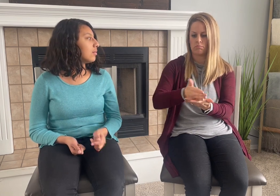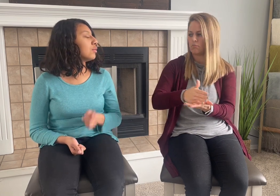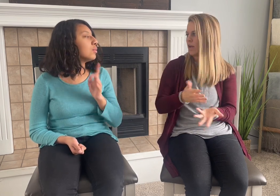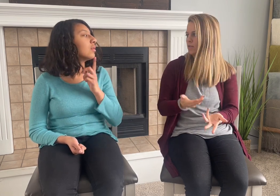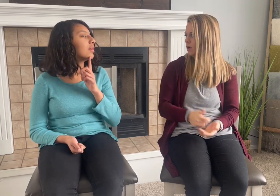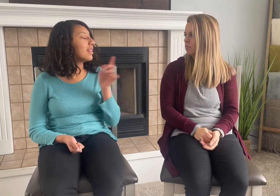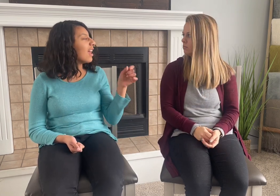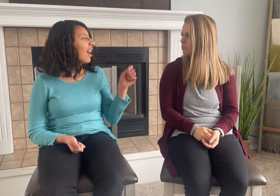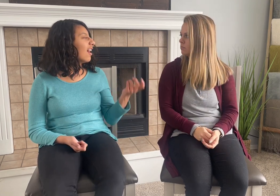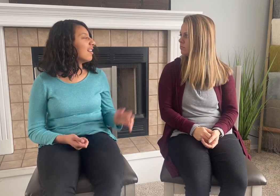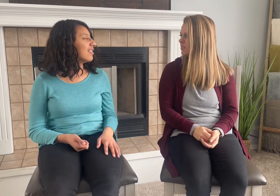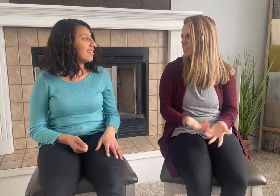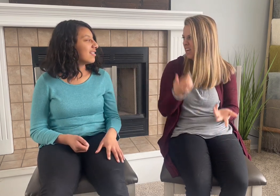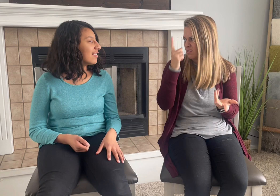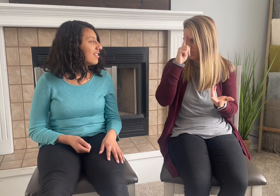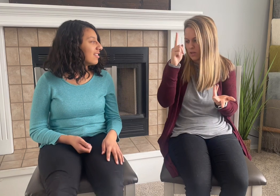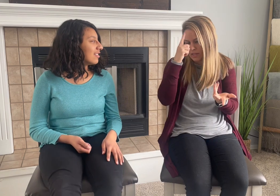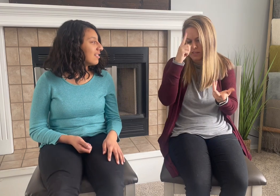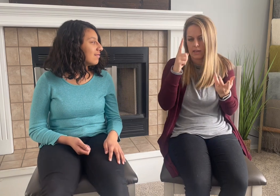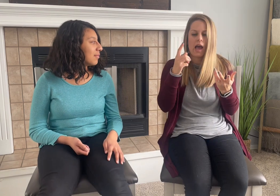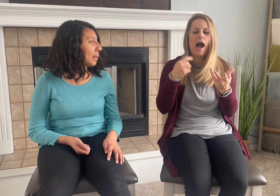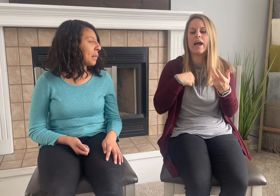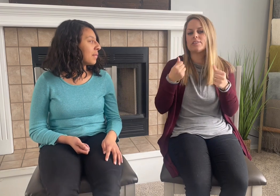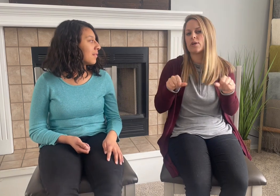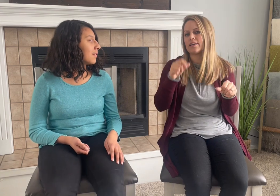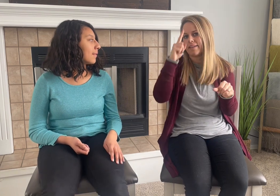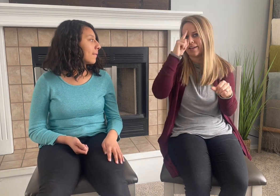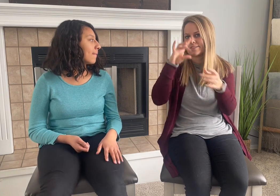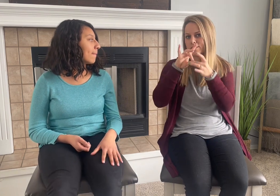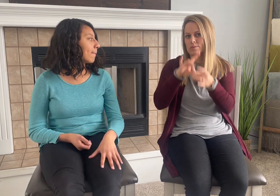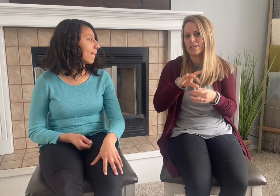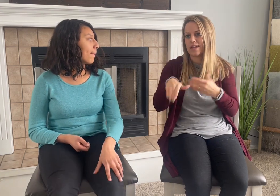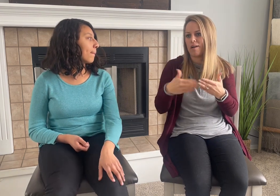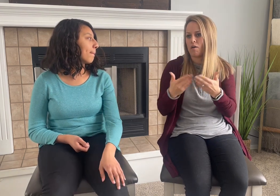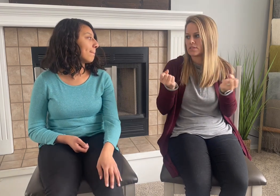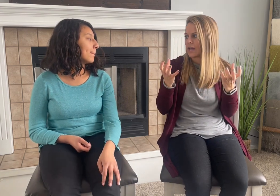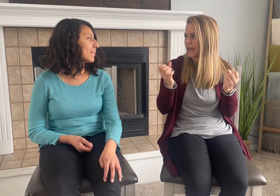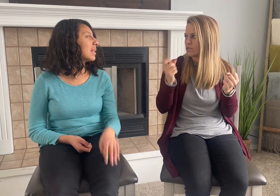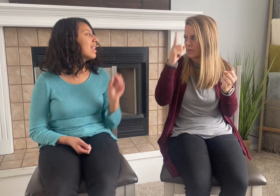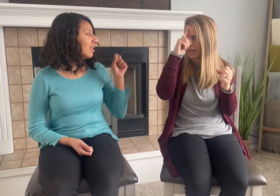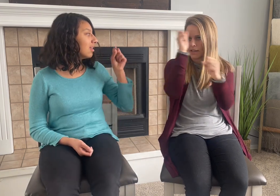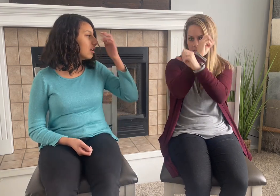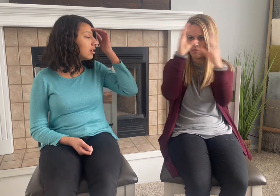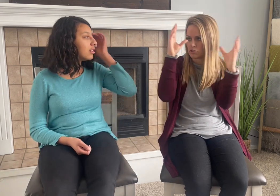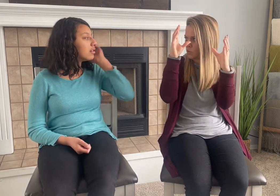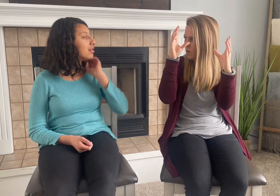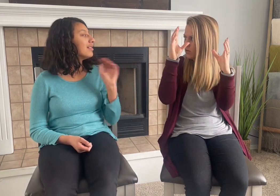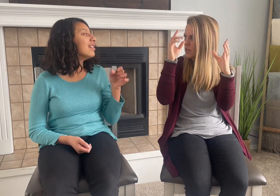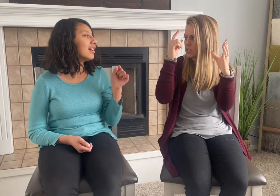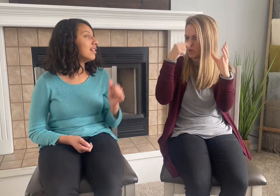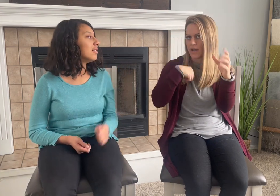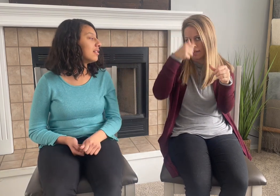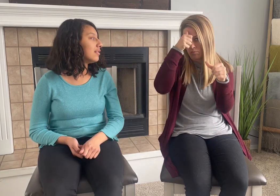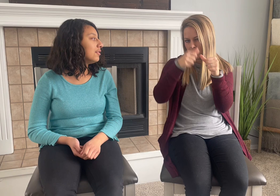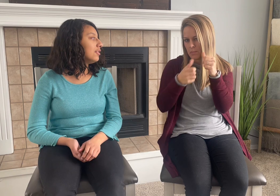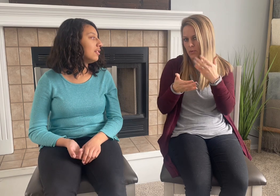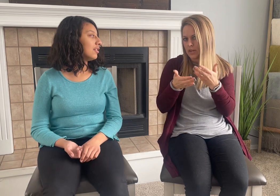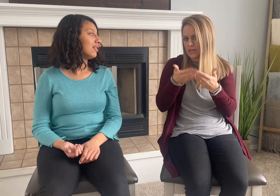I don't know. That's kind of what I think. I try to like associate all signs with like a visual so I can remember it